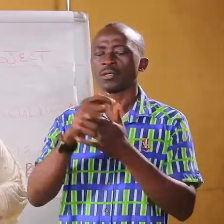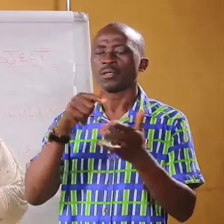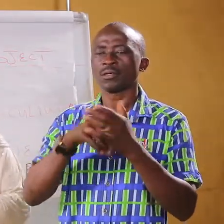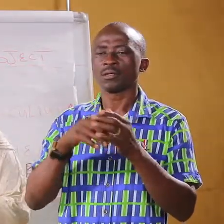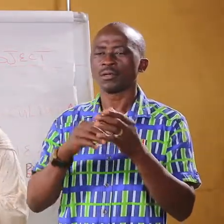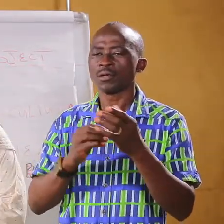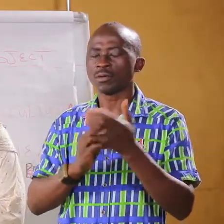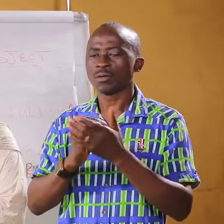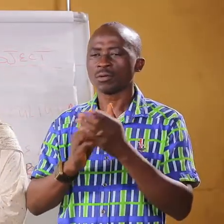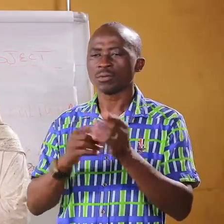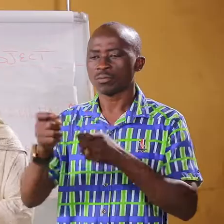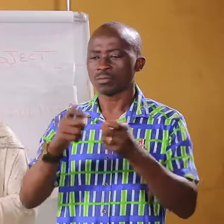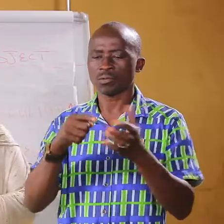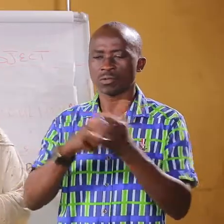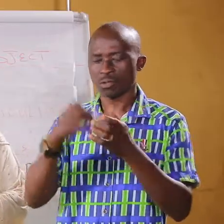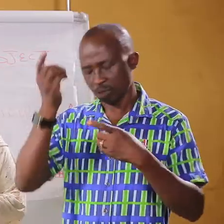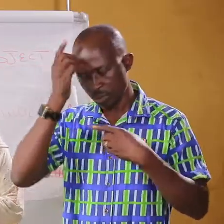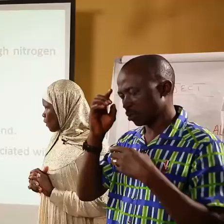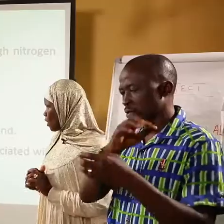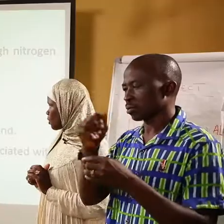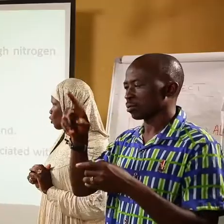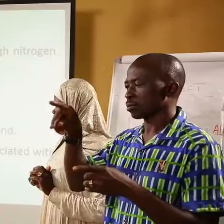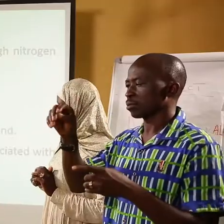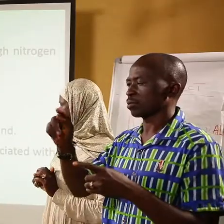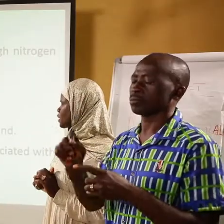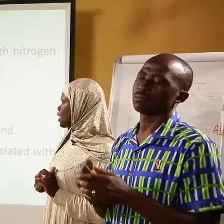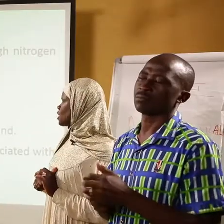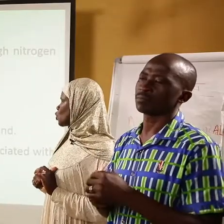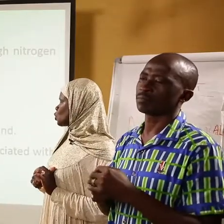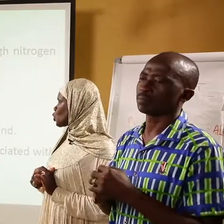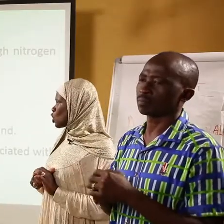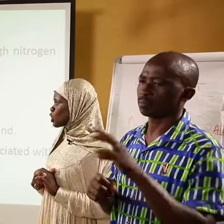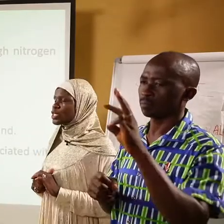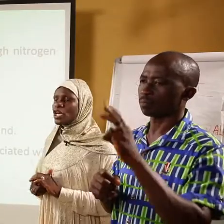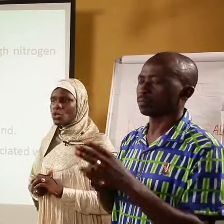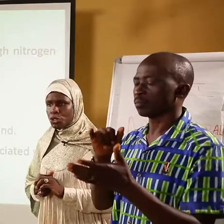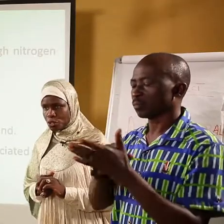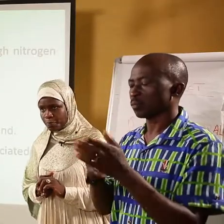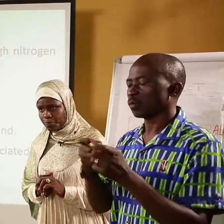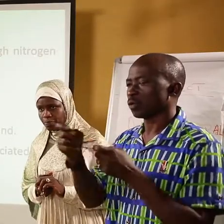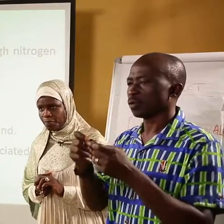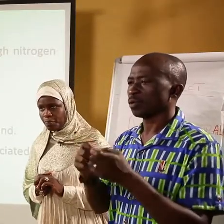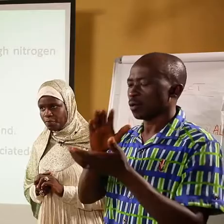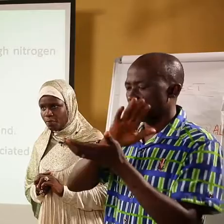pests associated with soil. Number six, it controls